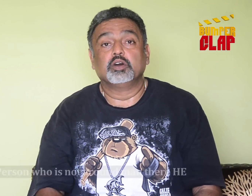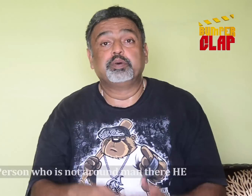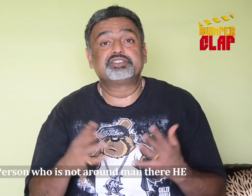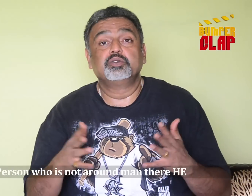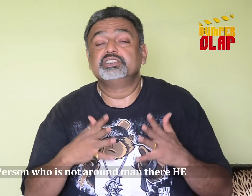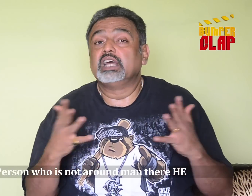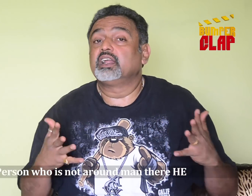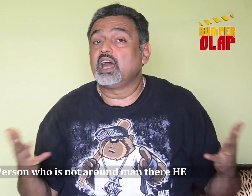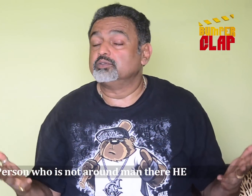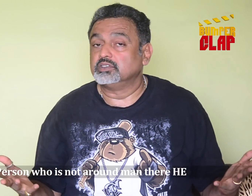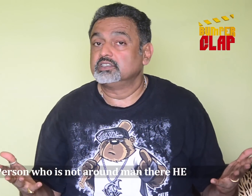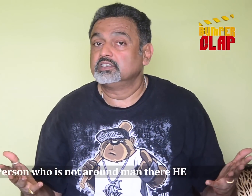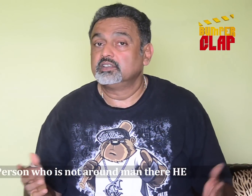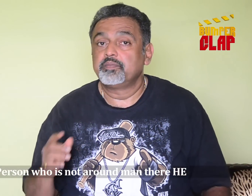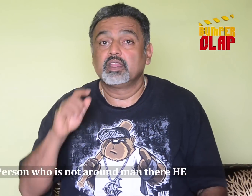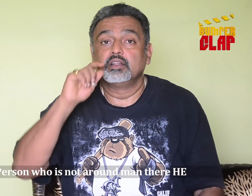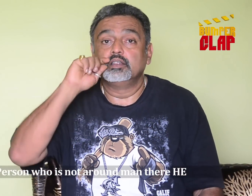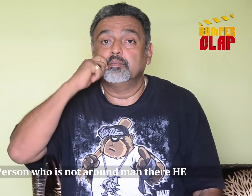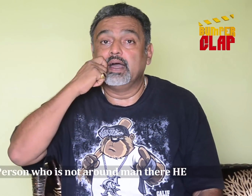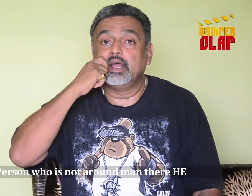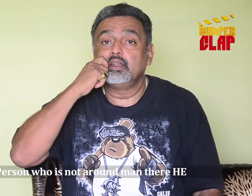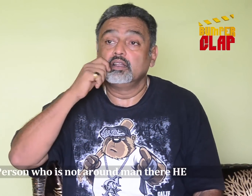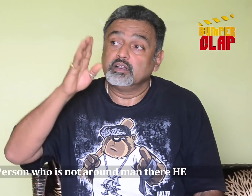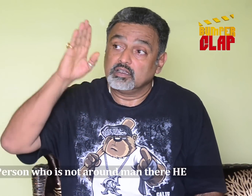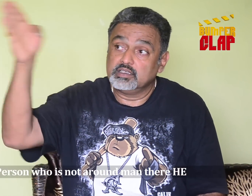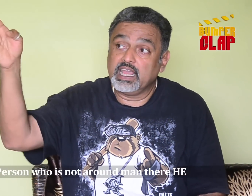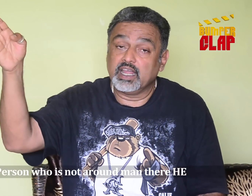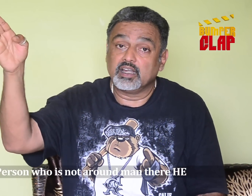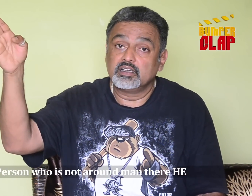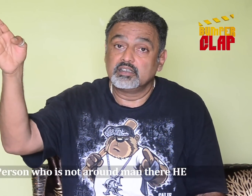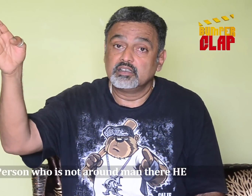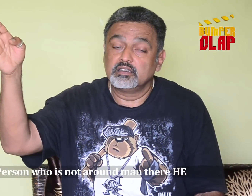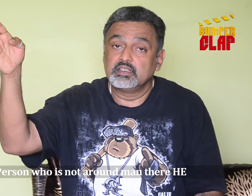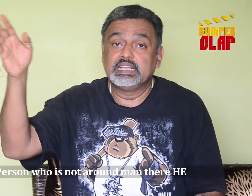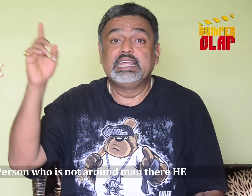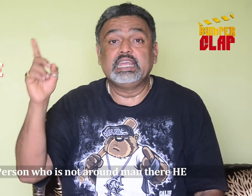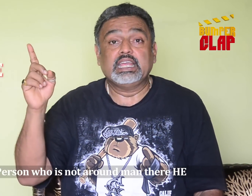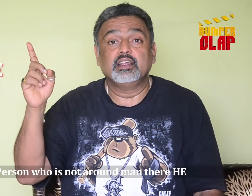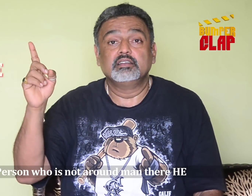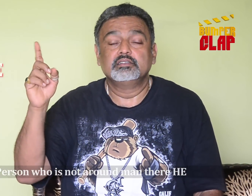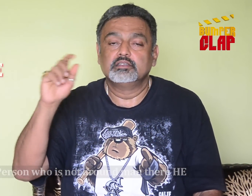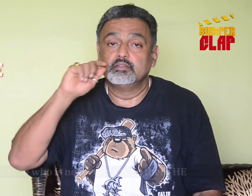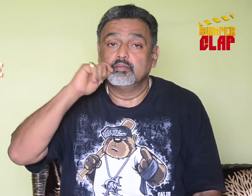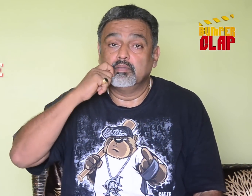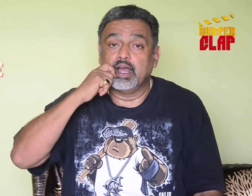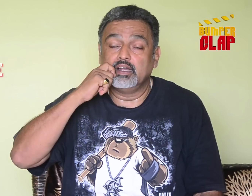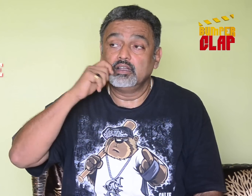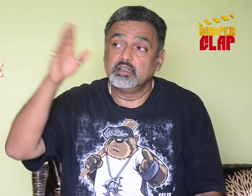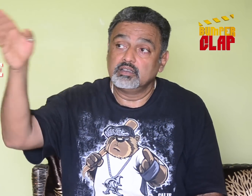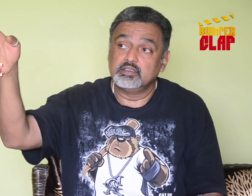So a person who is not around, the man there. He, man